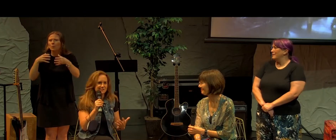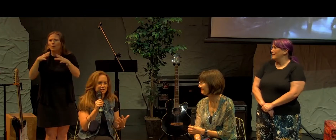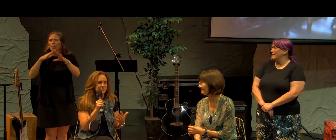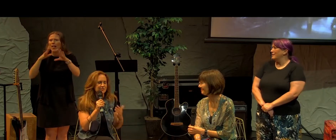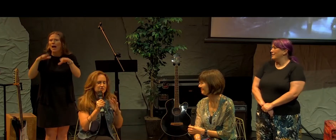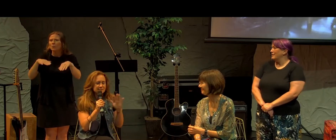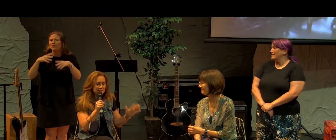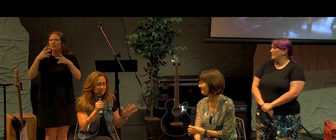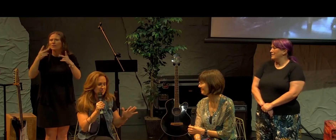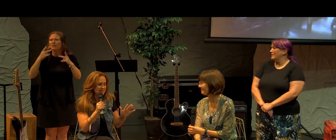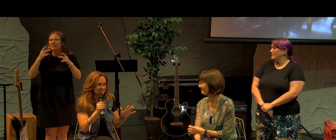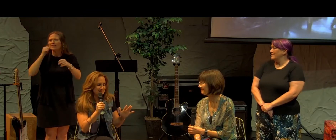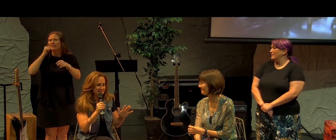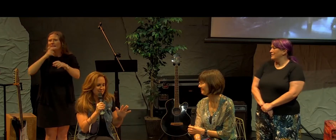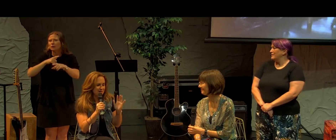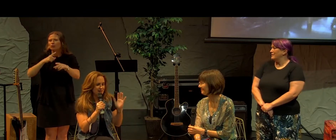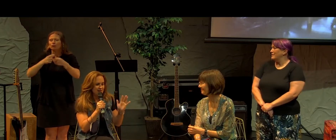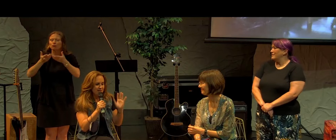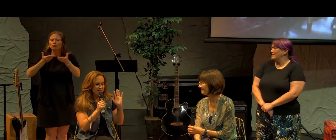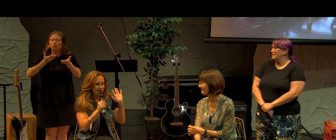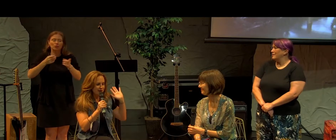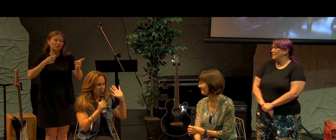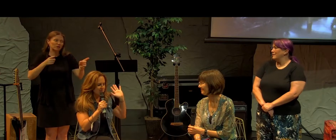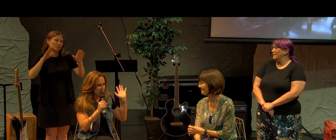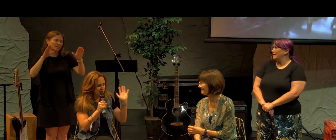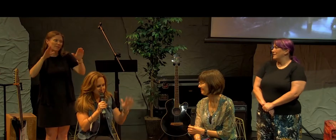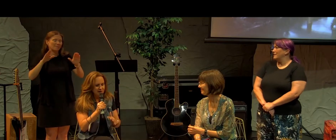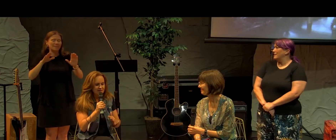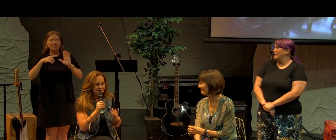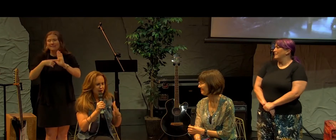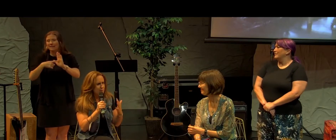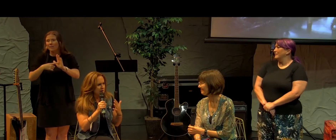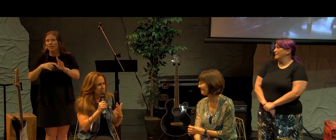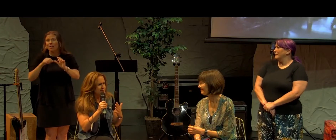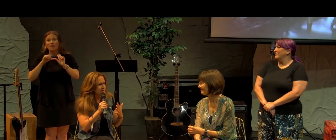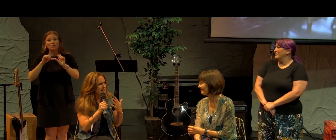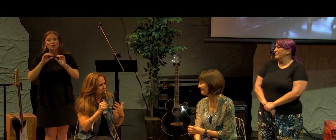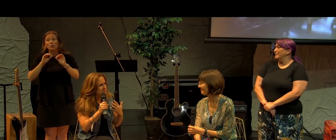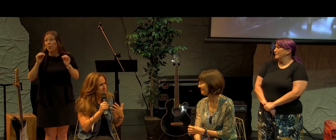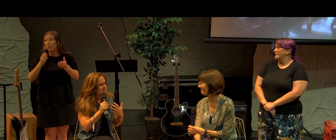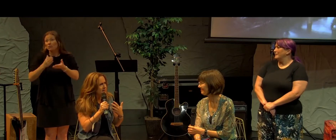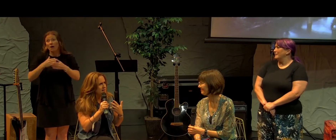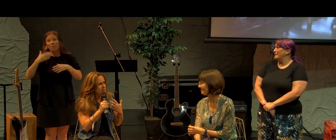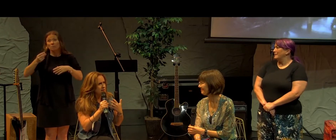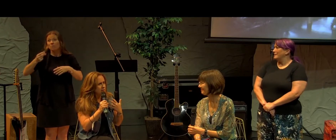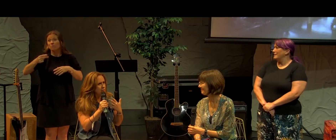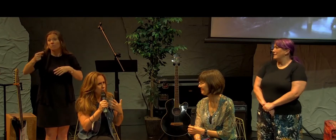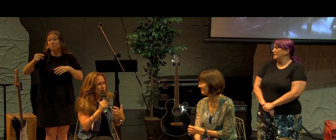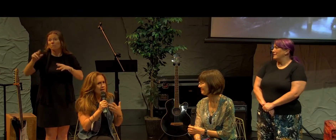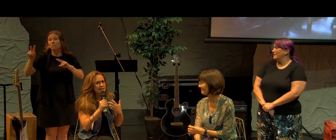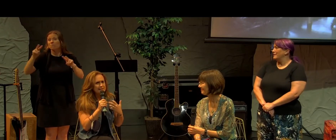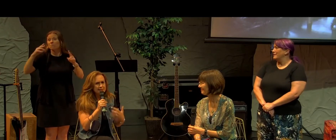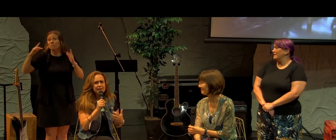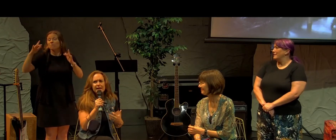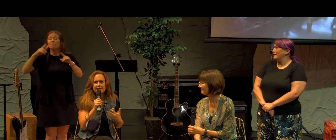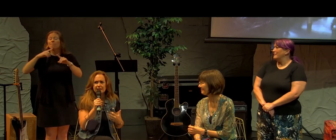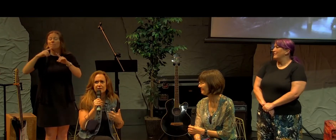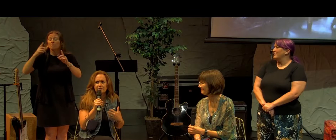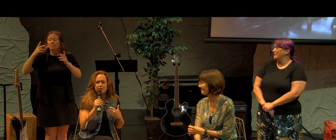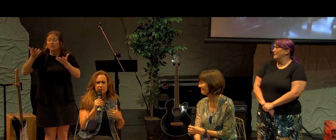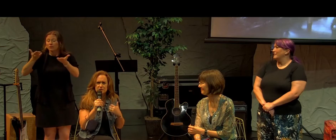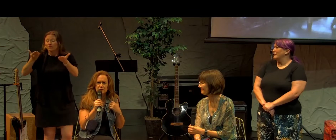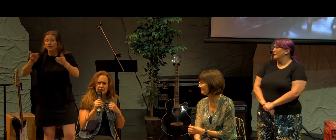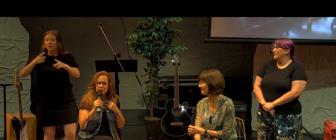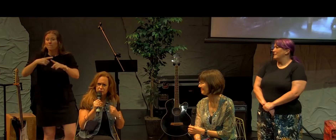to serve. And she was such an amazing example there. And it was nonstop, but also like, can you see what it's like here